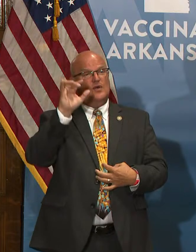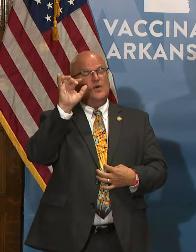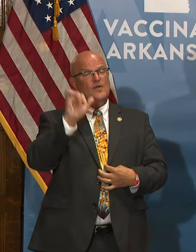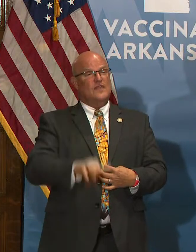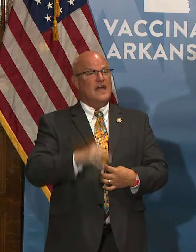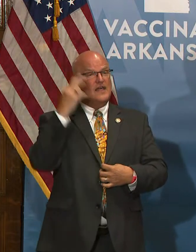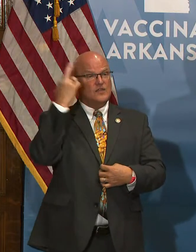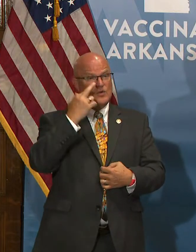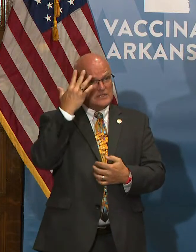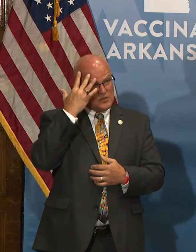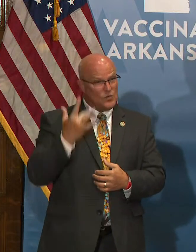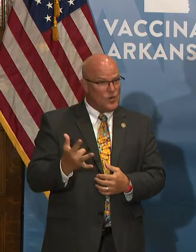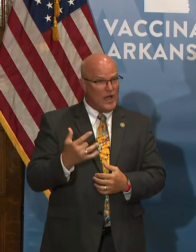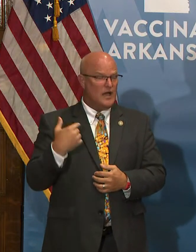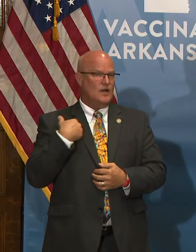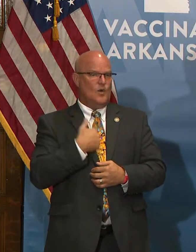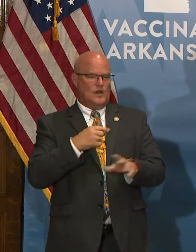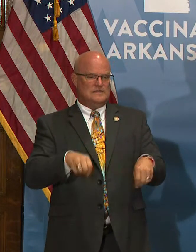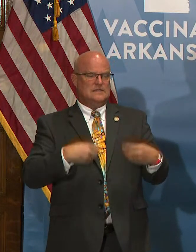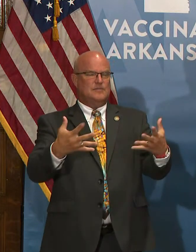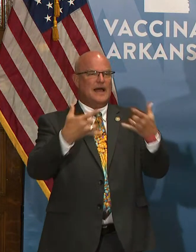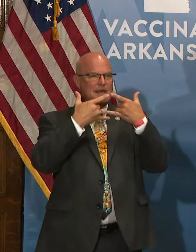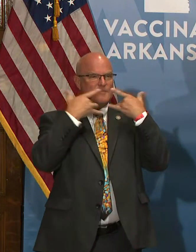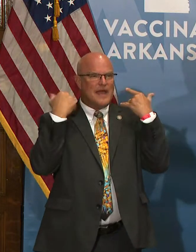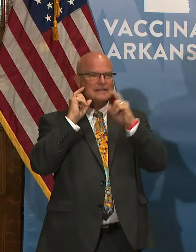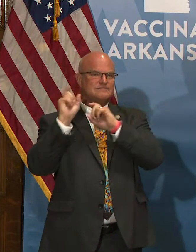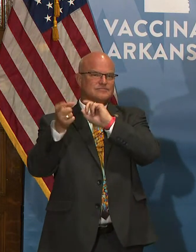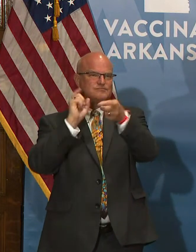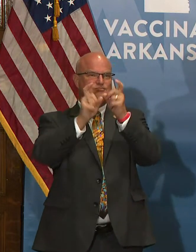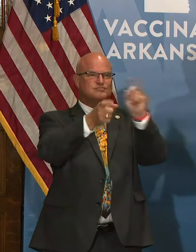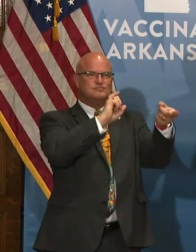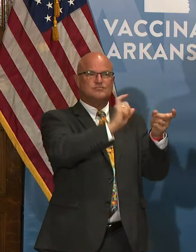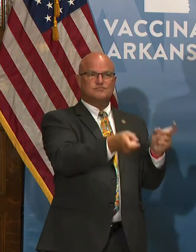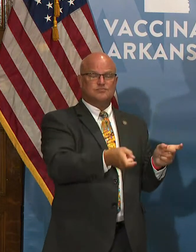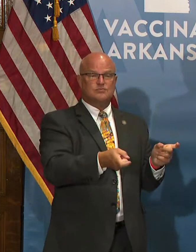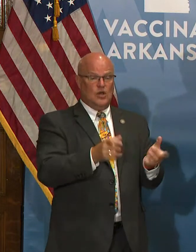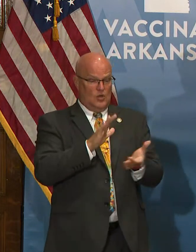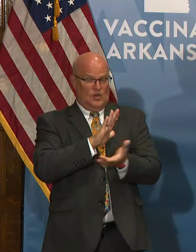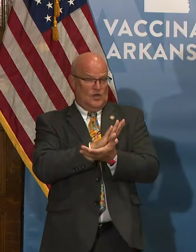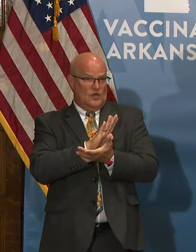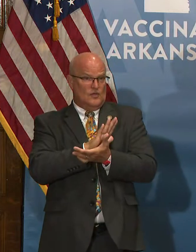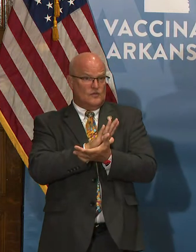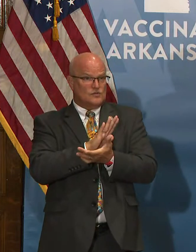the reason that we're supplying masks, and so whether the school